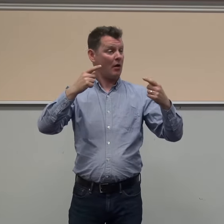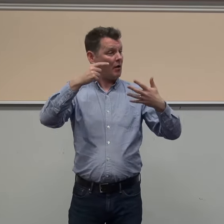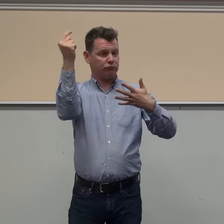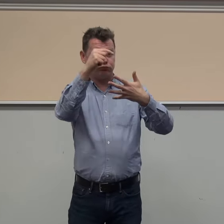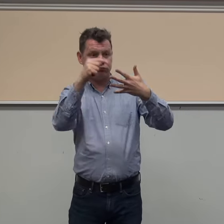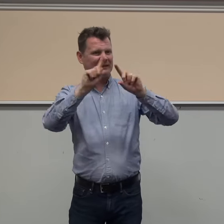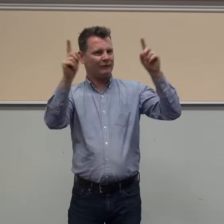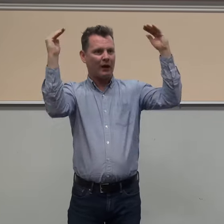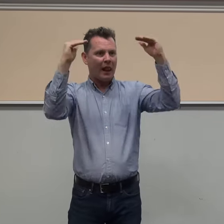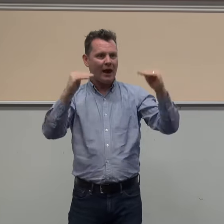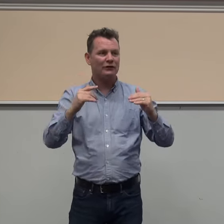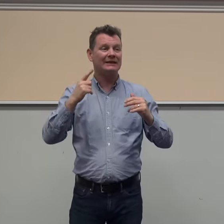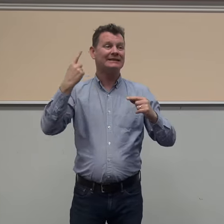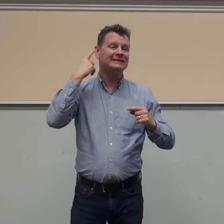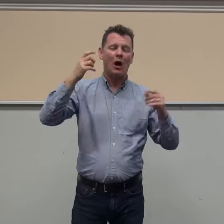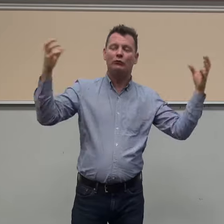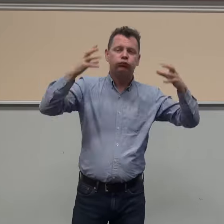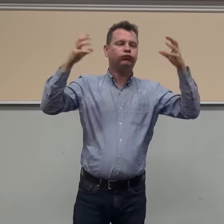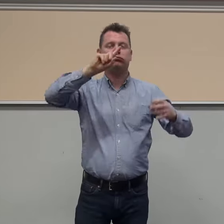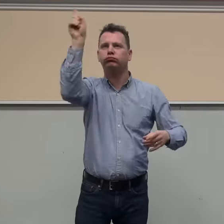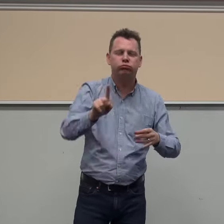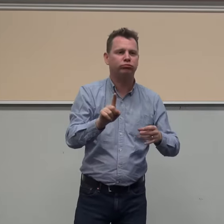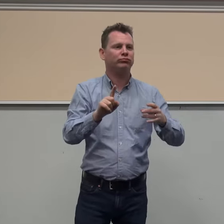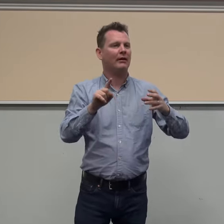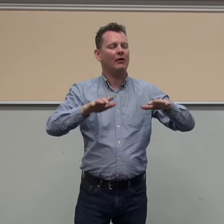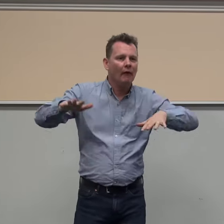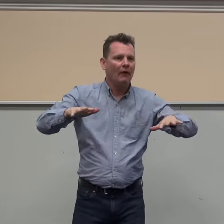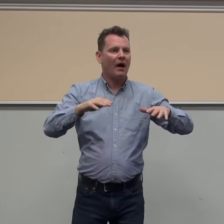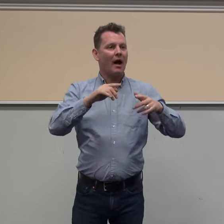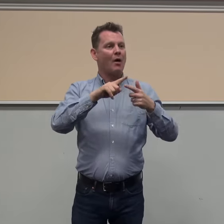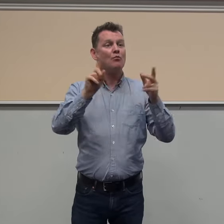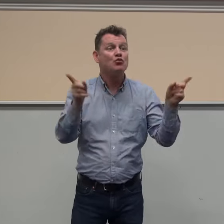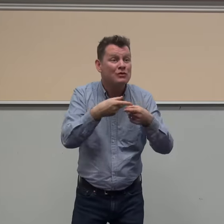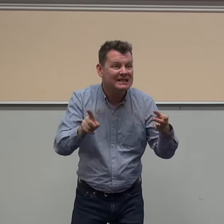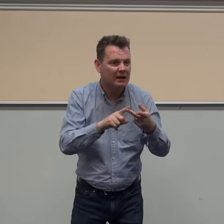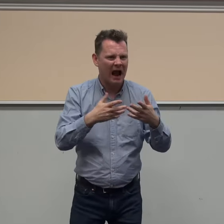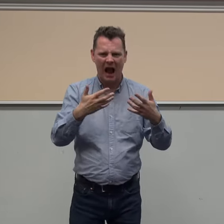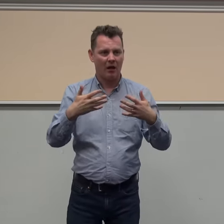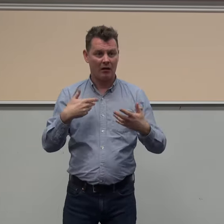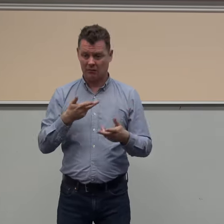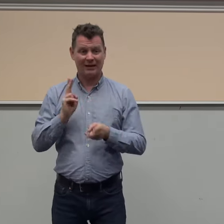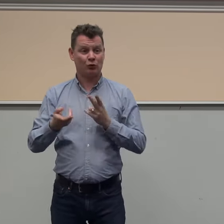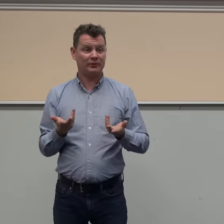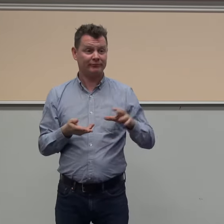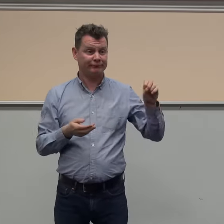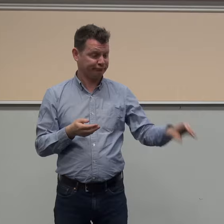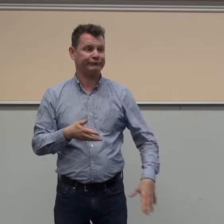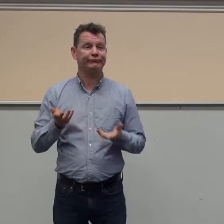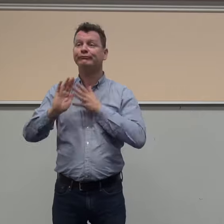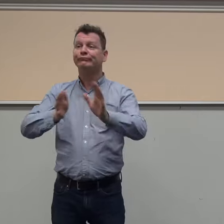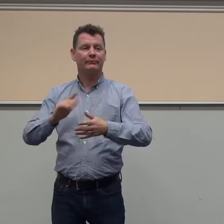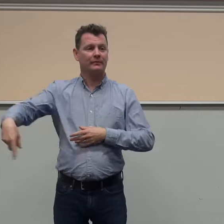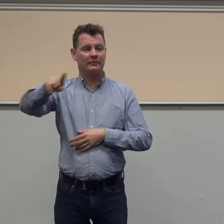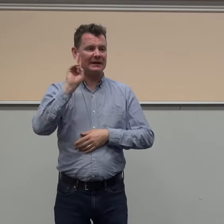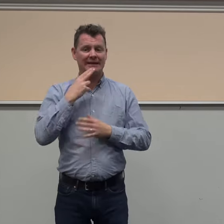of translating sound effects and music into a sign language interpretation and making that work for the deaf